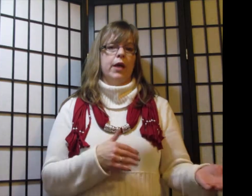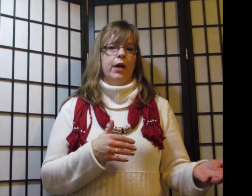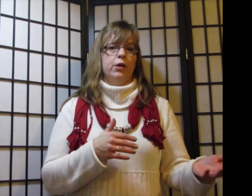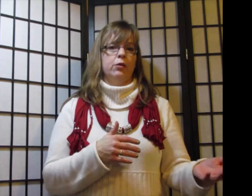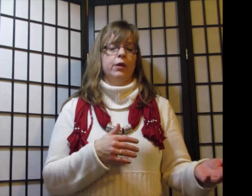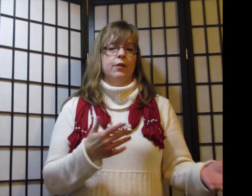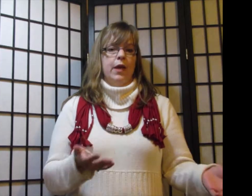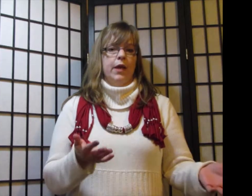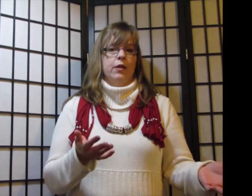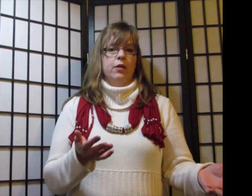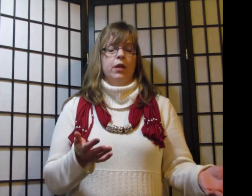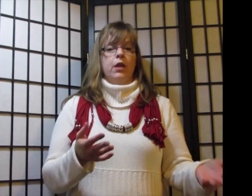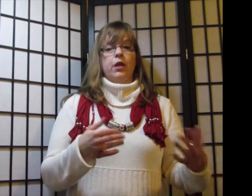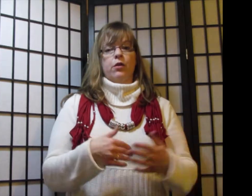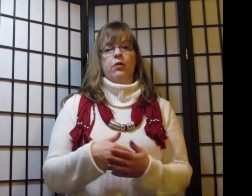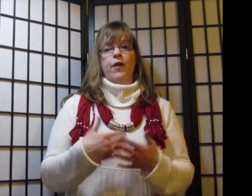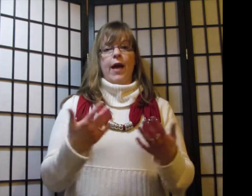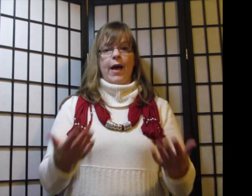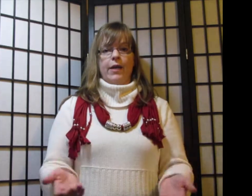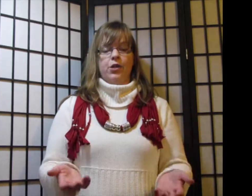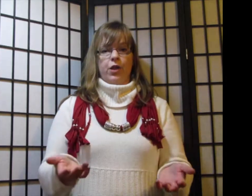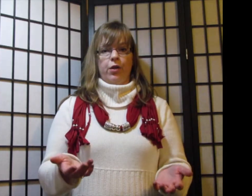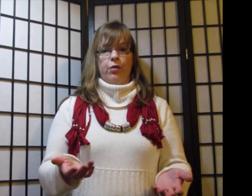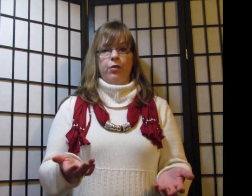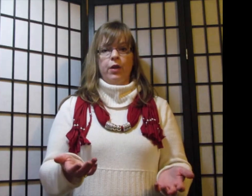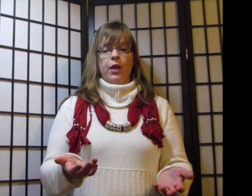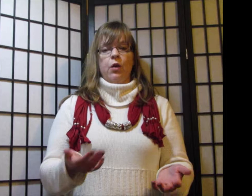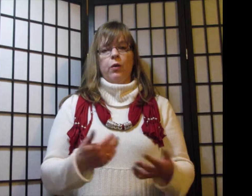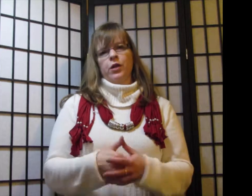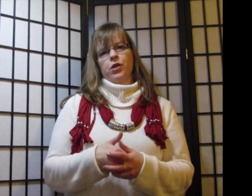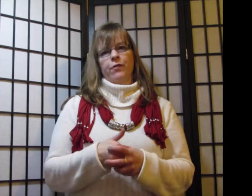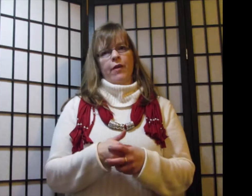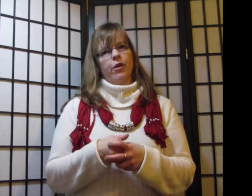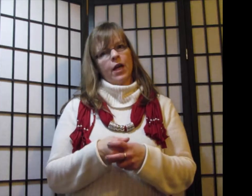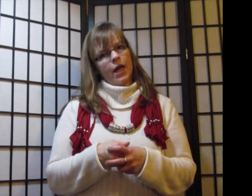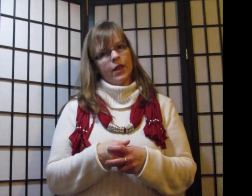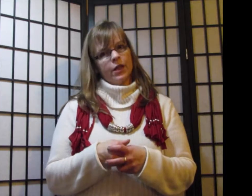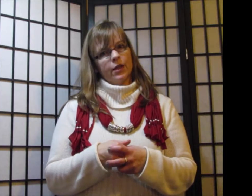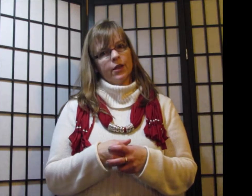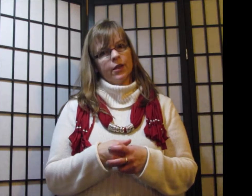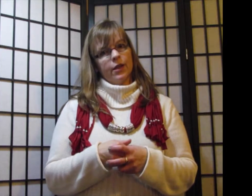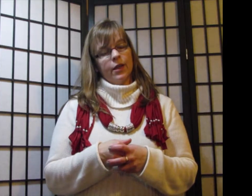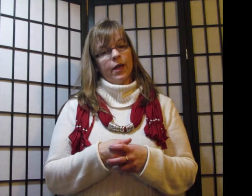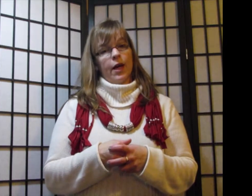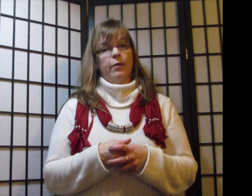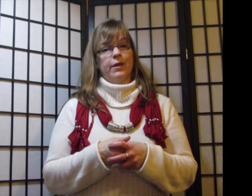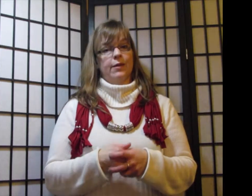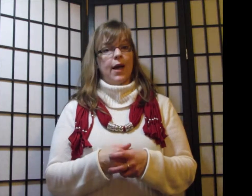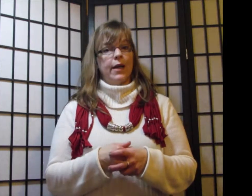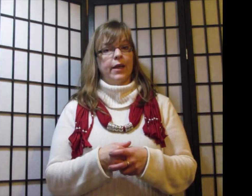how you would say it. So if I ask you, what is your favorite color? I would sign